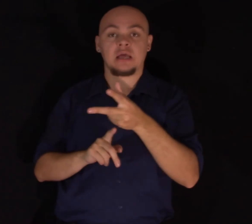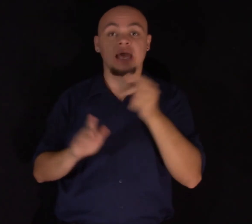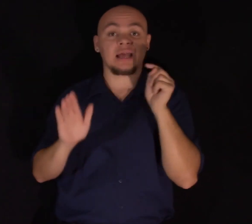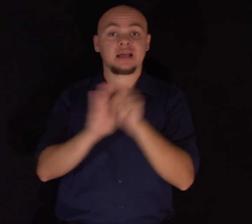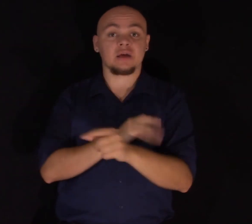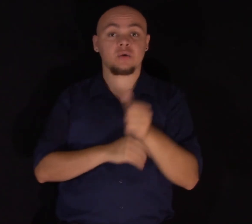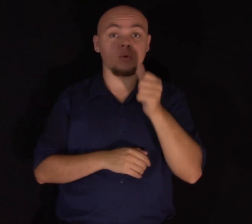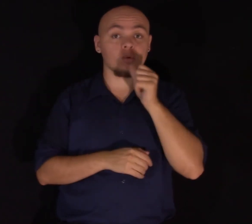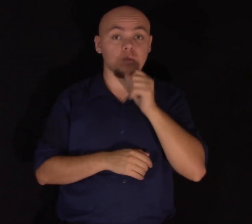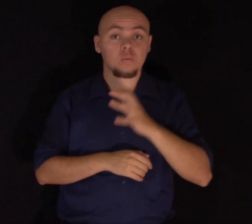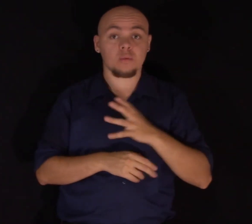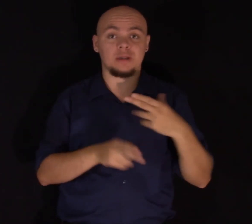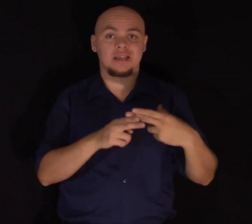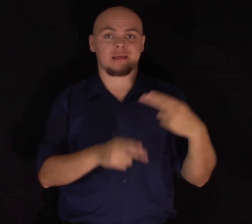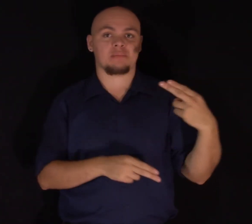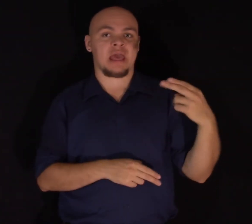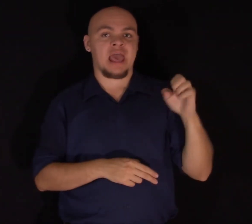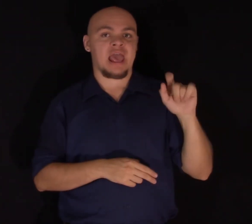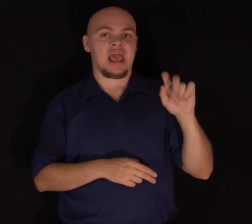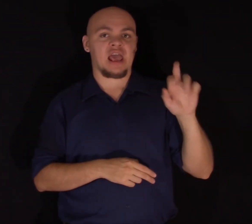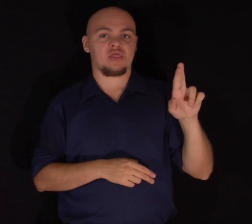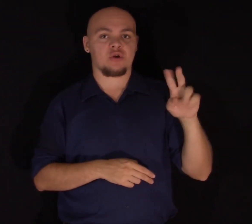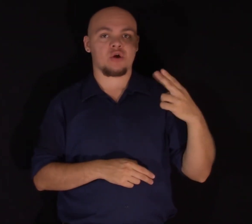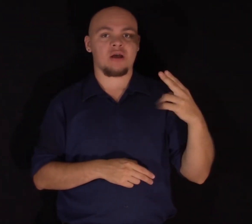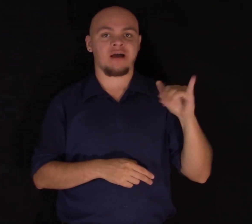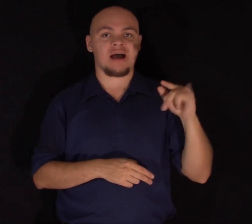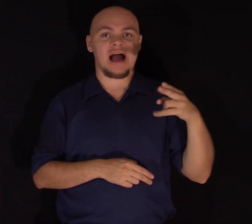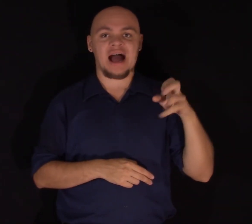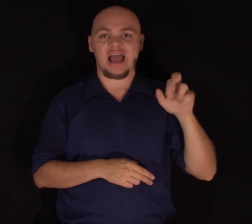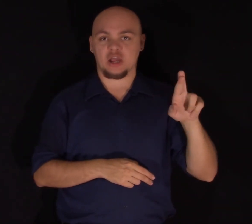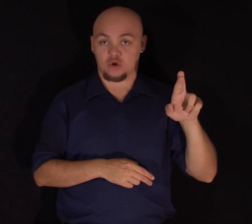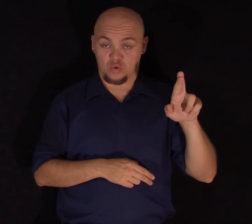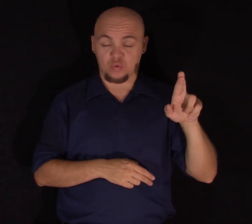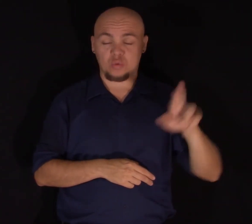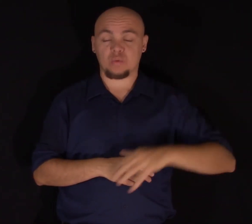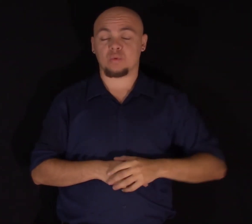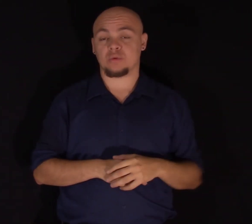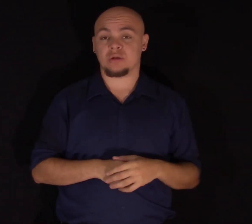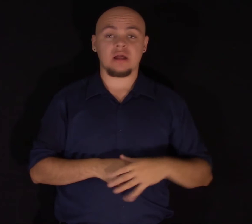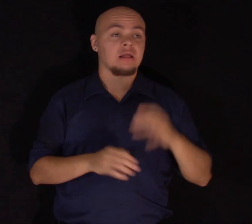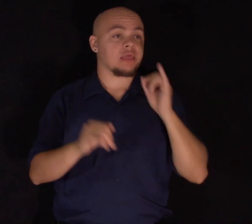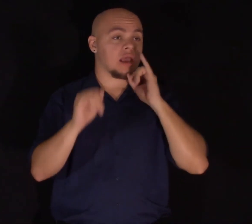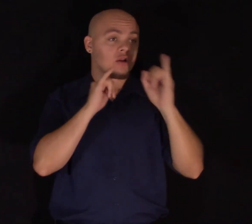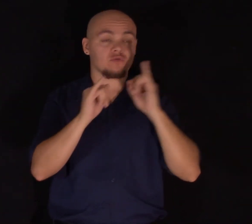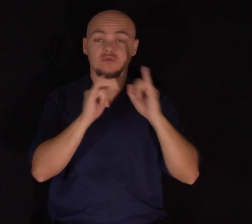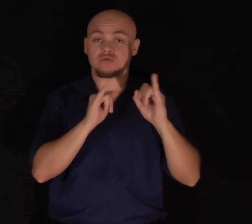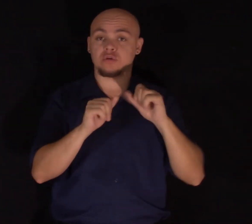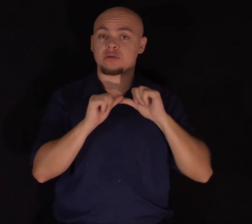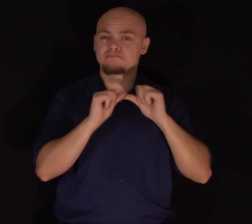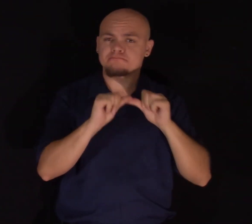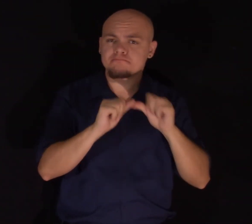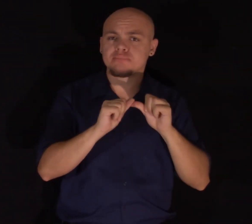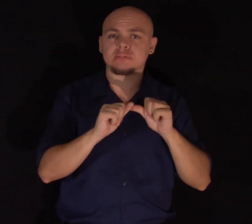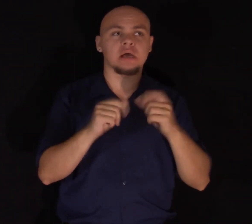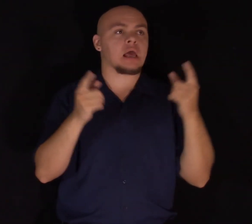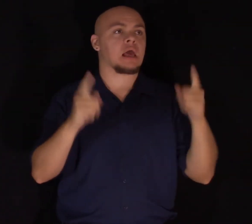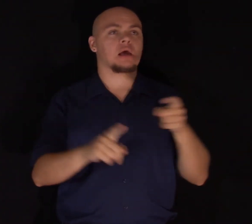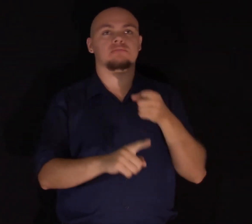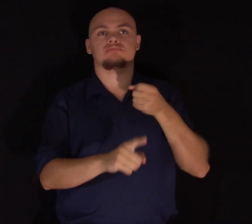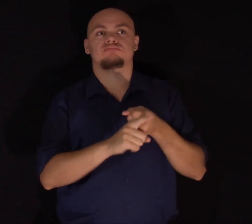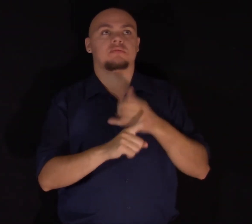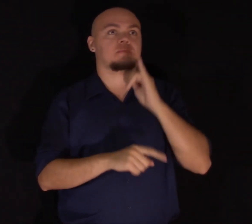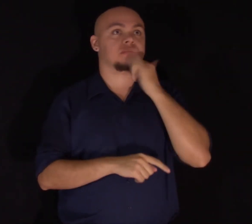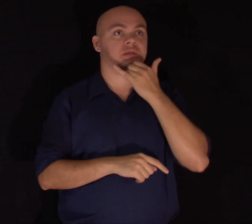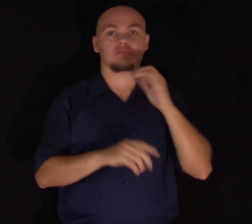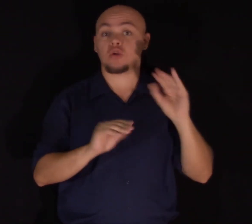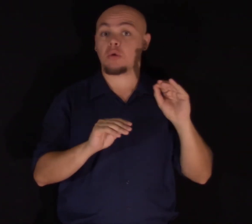Heyer. So, we carried on with this interview, no more incidents. I would